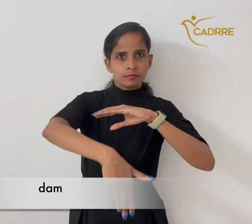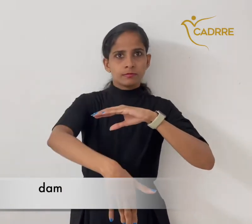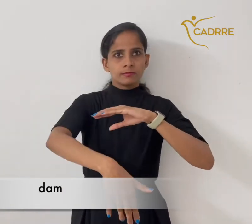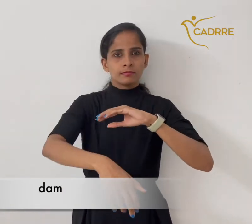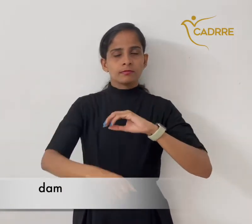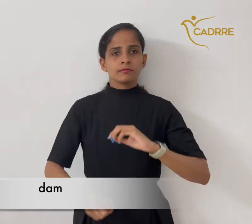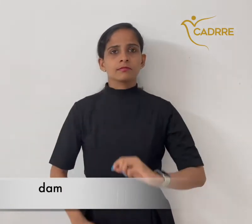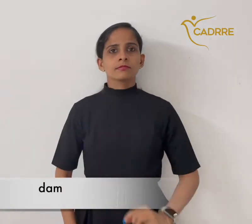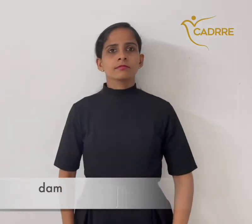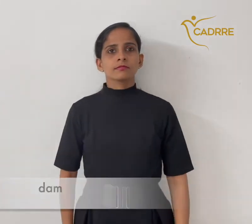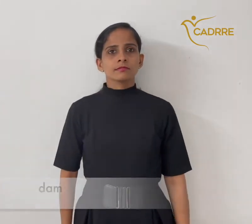dam,